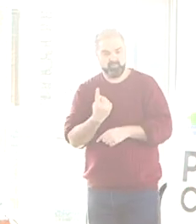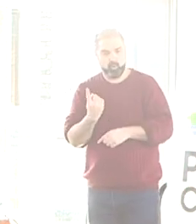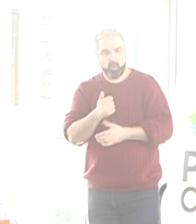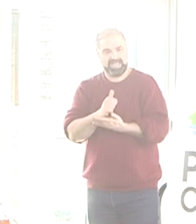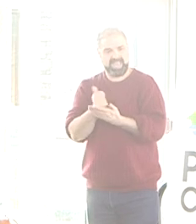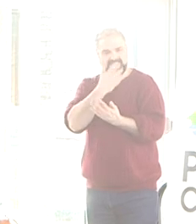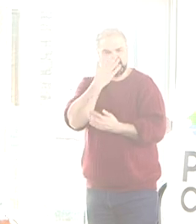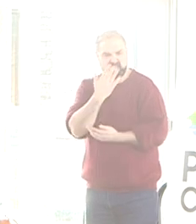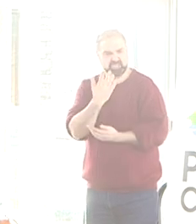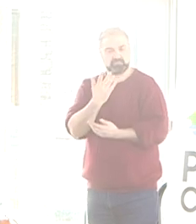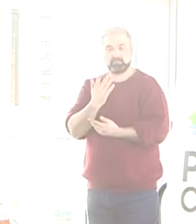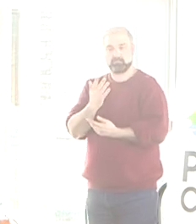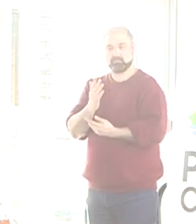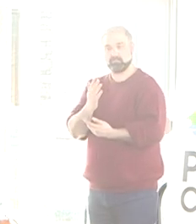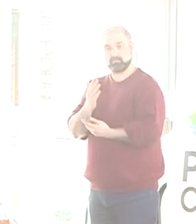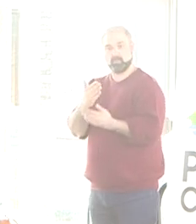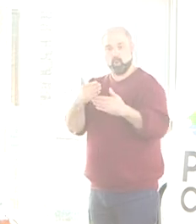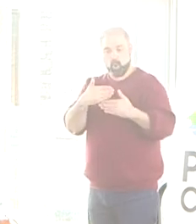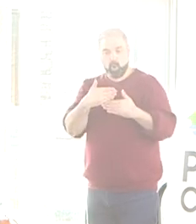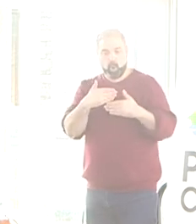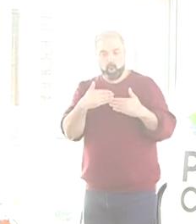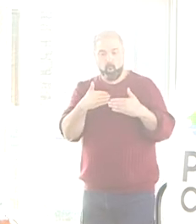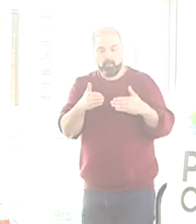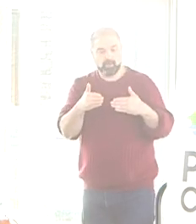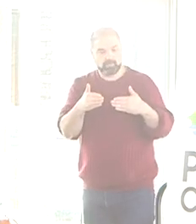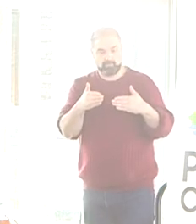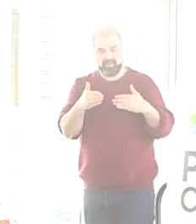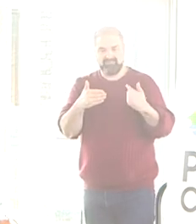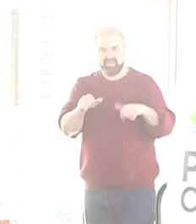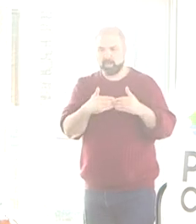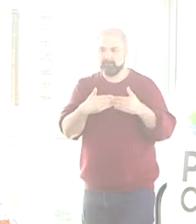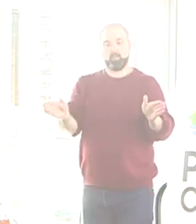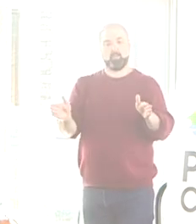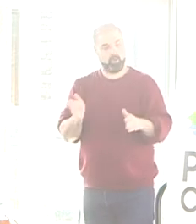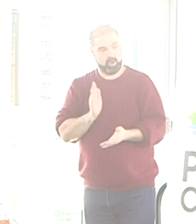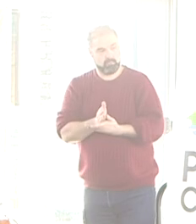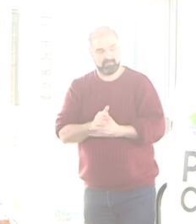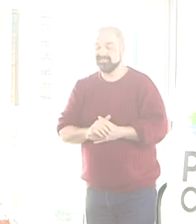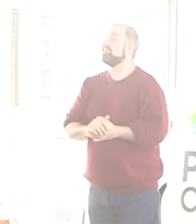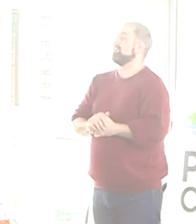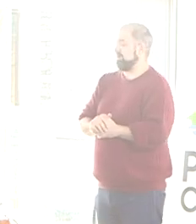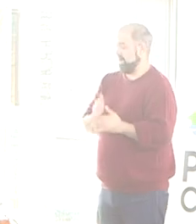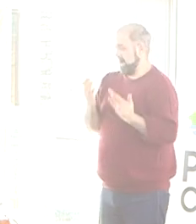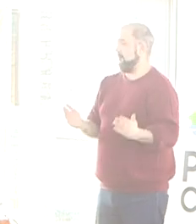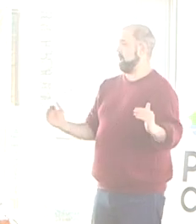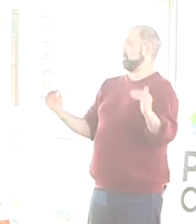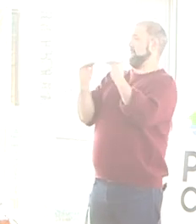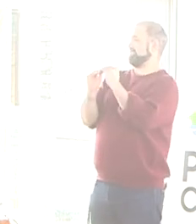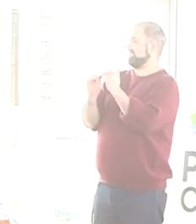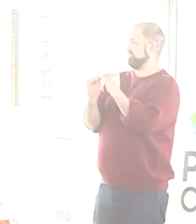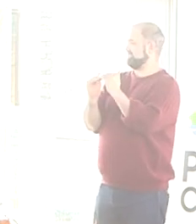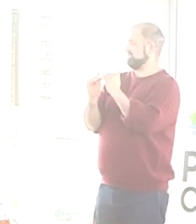it took a while, but the door got kicked further open. We did eventually succeed. And now it's equality.